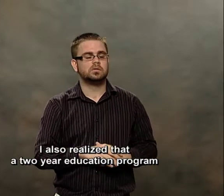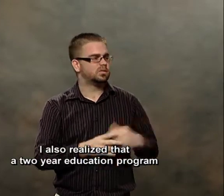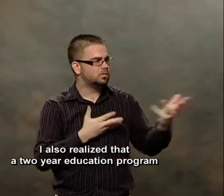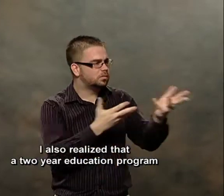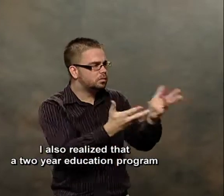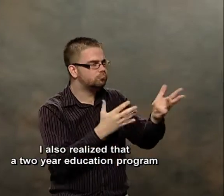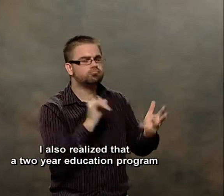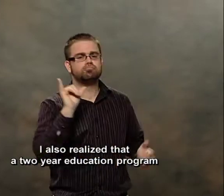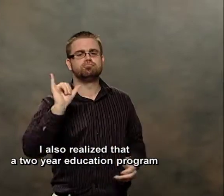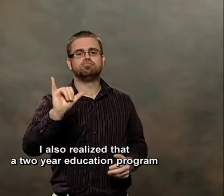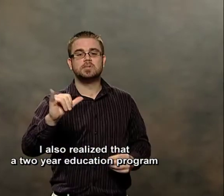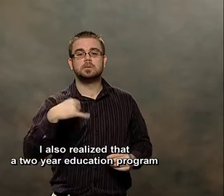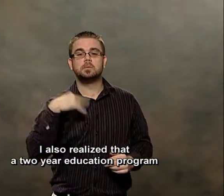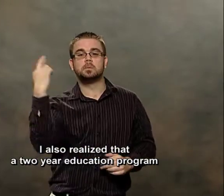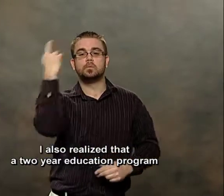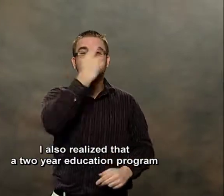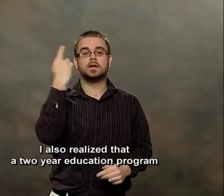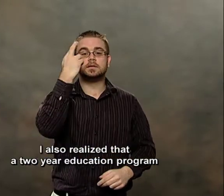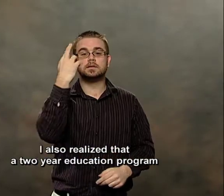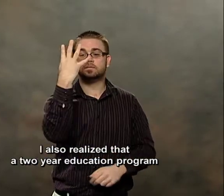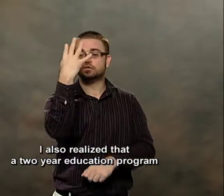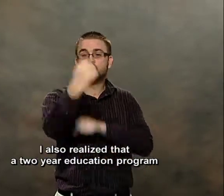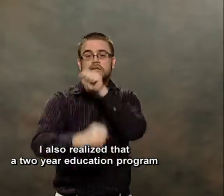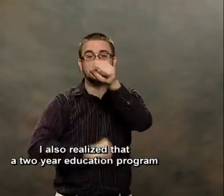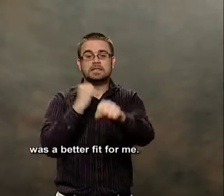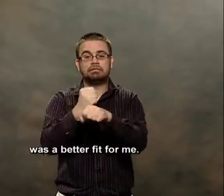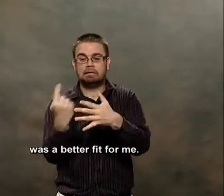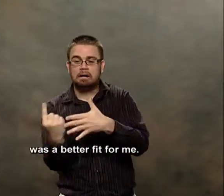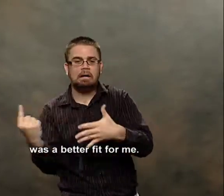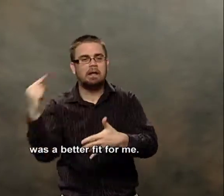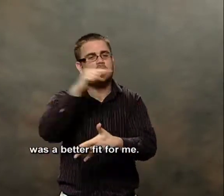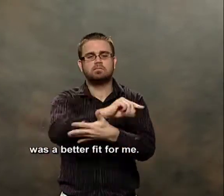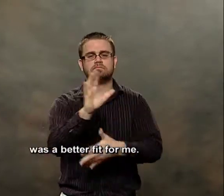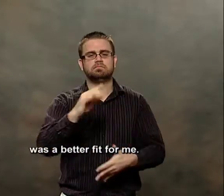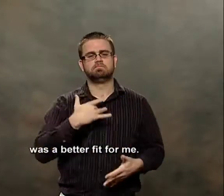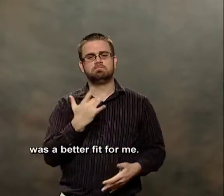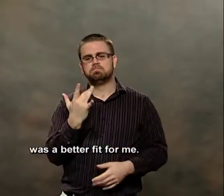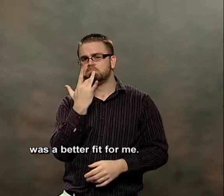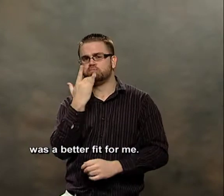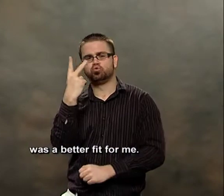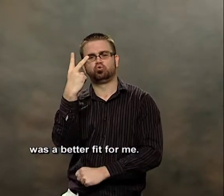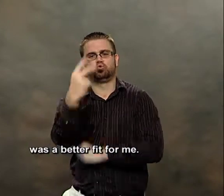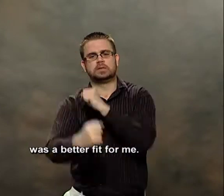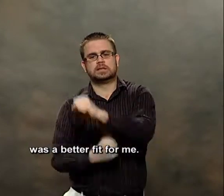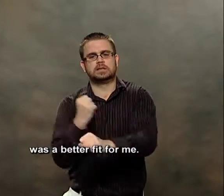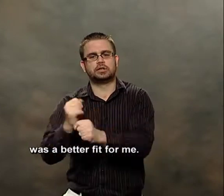2-year education program was the better fit for me.